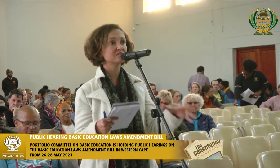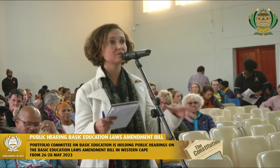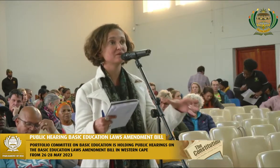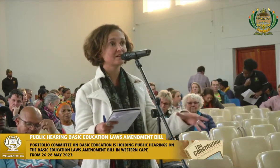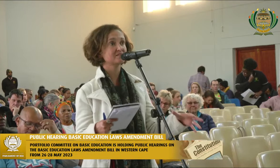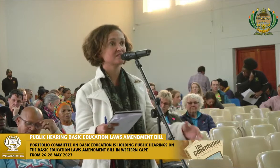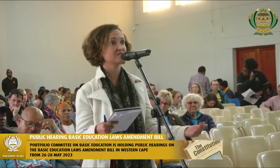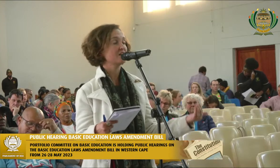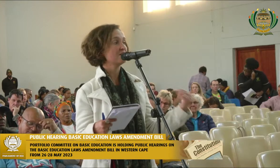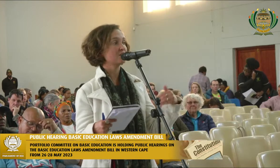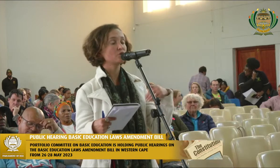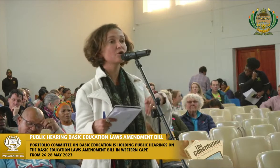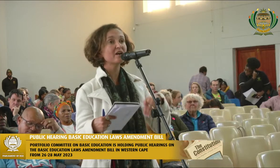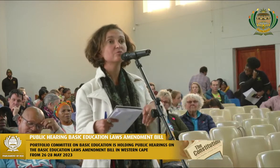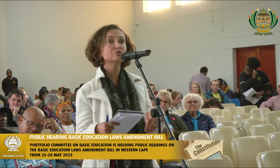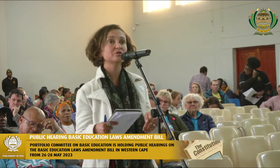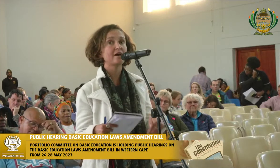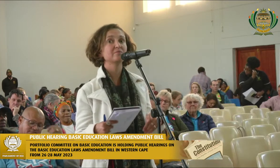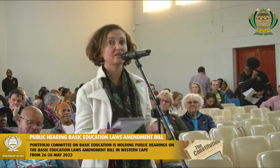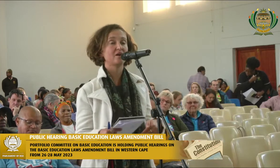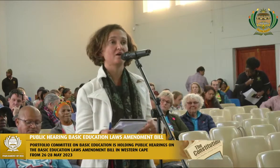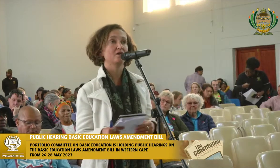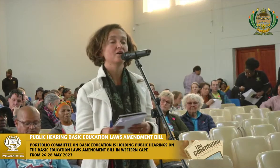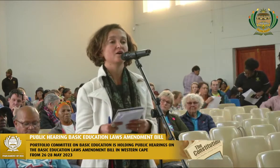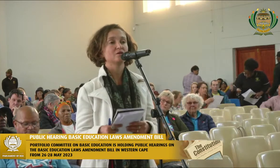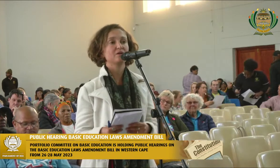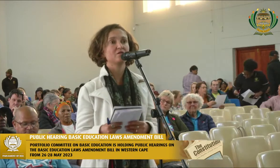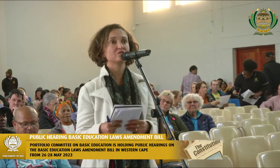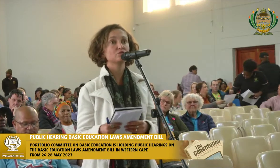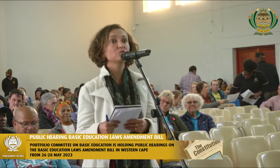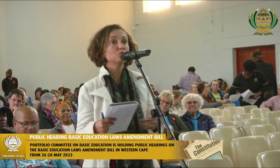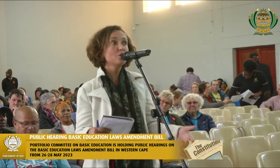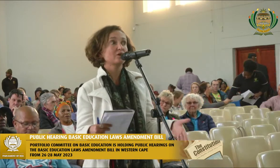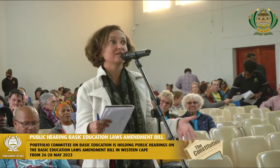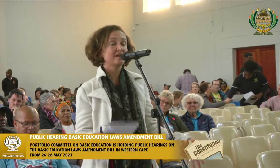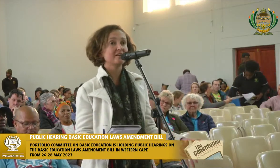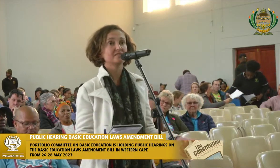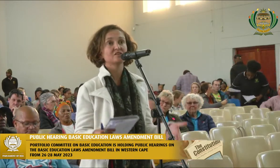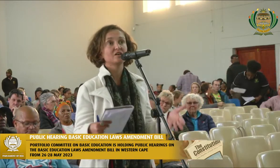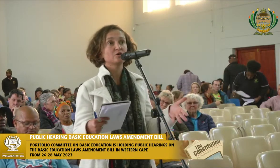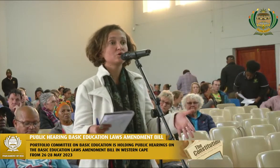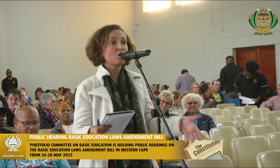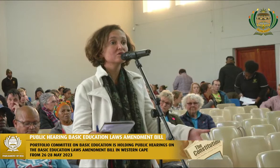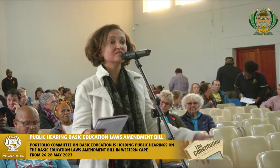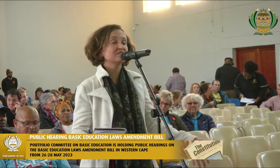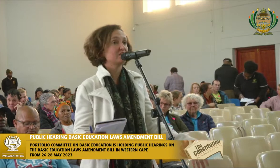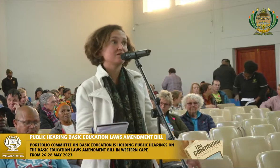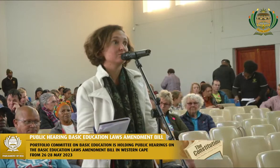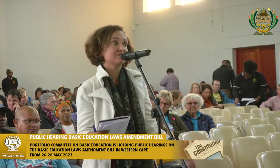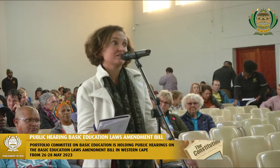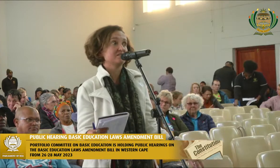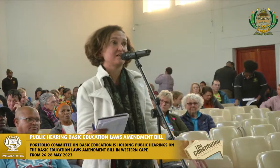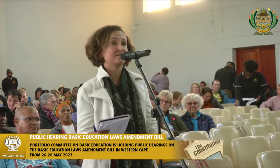the parents in the places that are not able to come here. The parents who work late, who can't sit here until 6 at